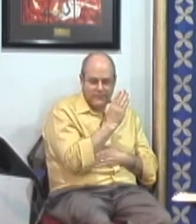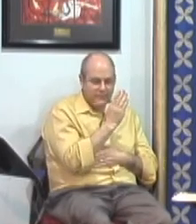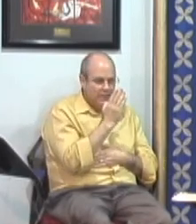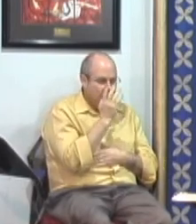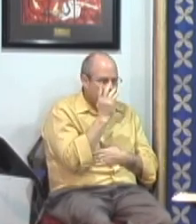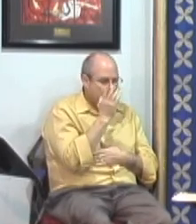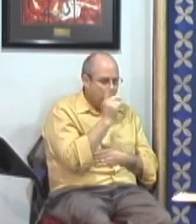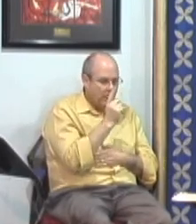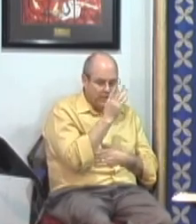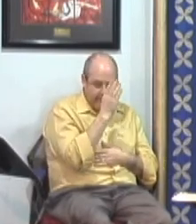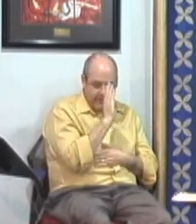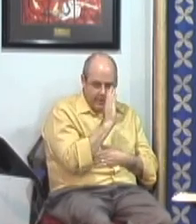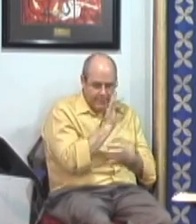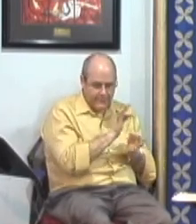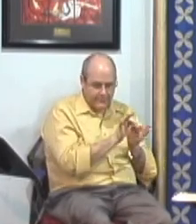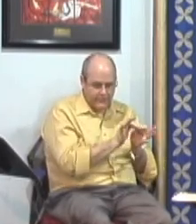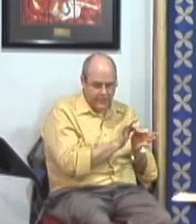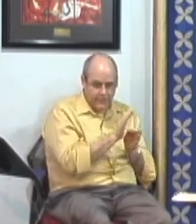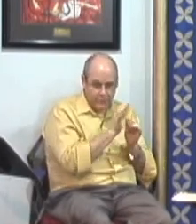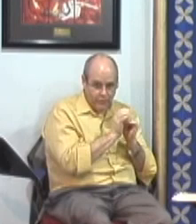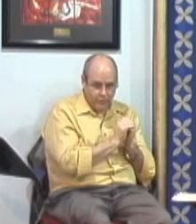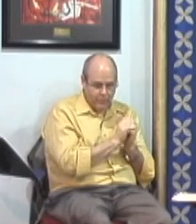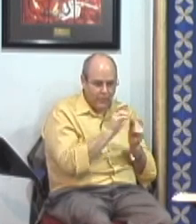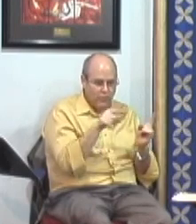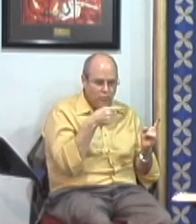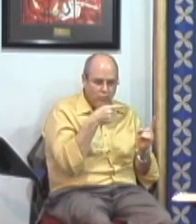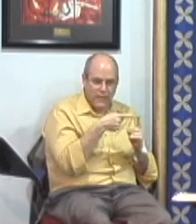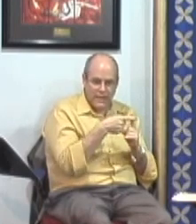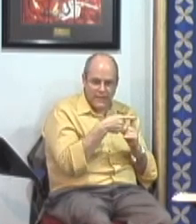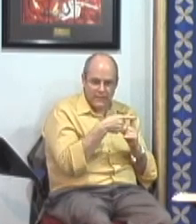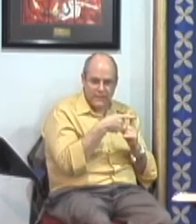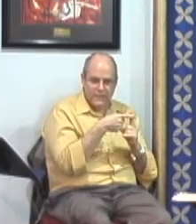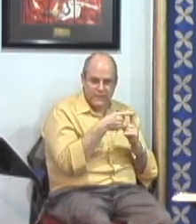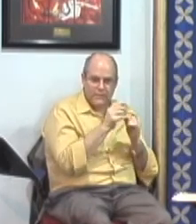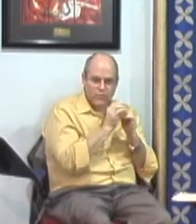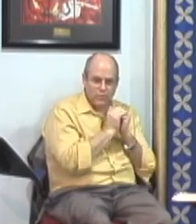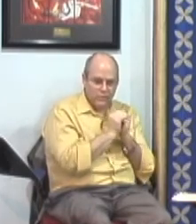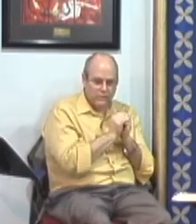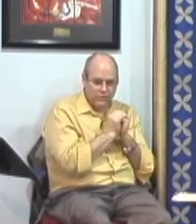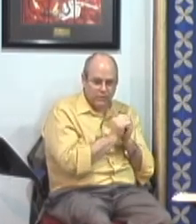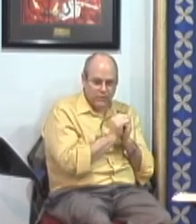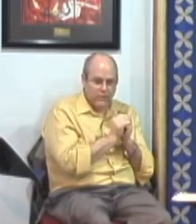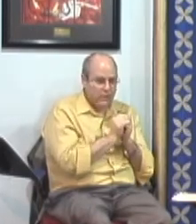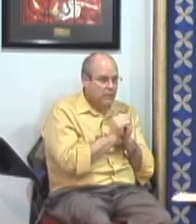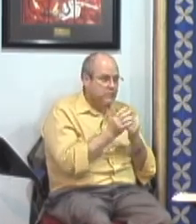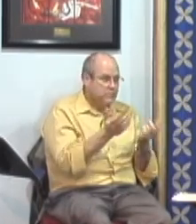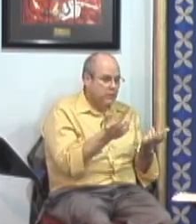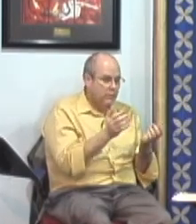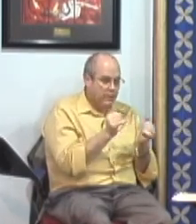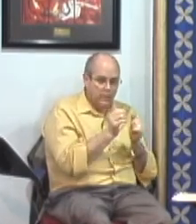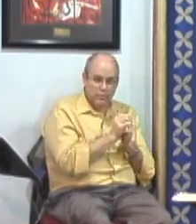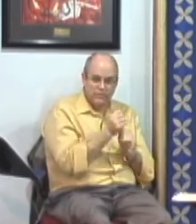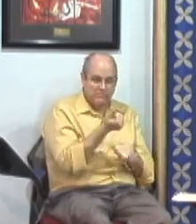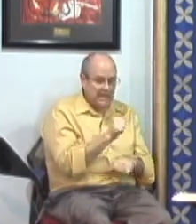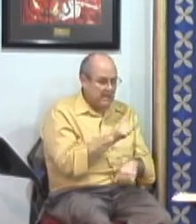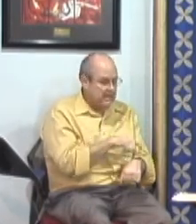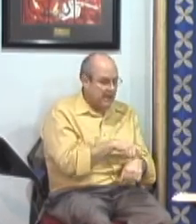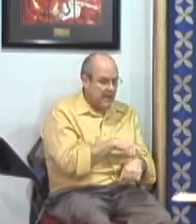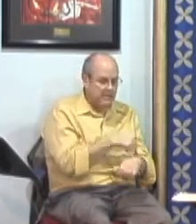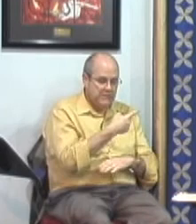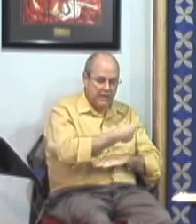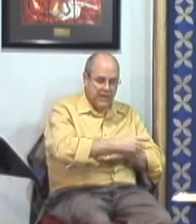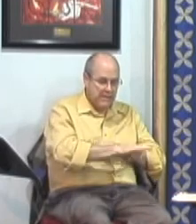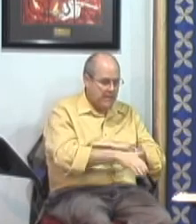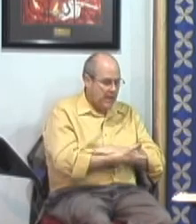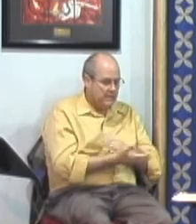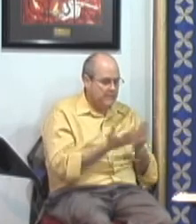Now, one of God's instructions about worship is when to worship. And we certainly can make a case that we can worship anytime, day